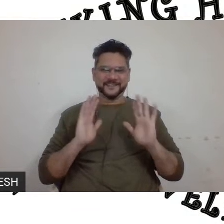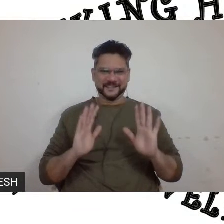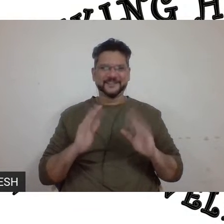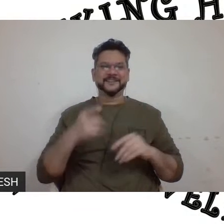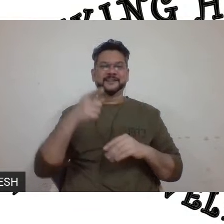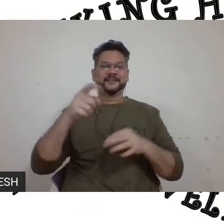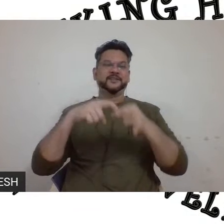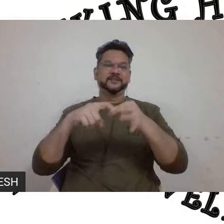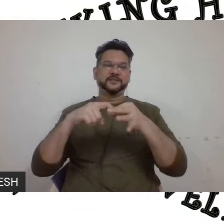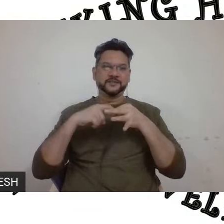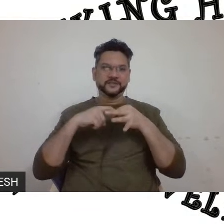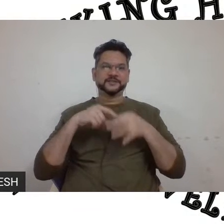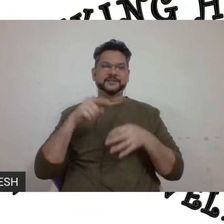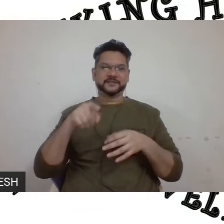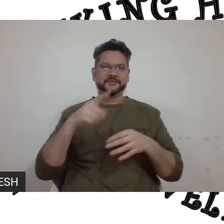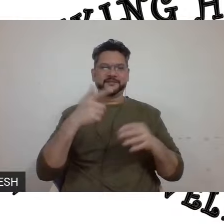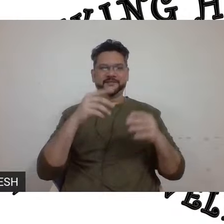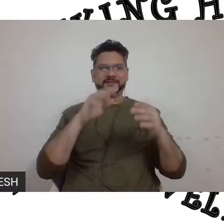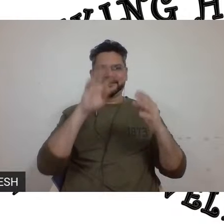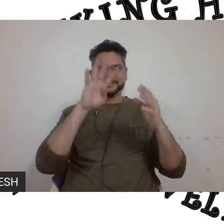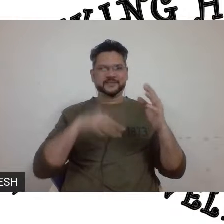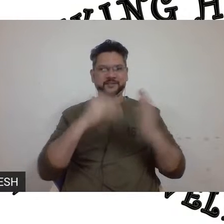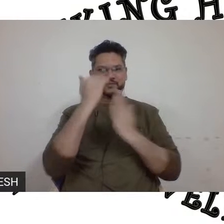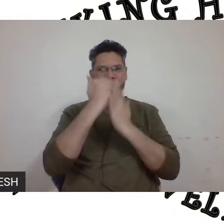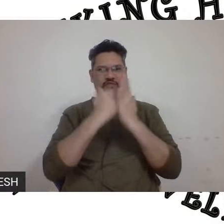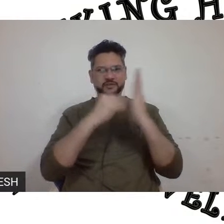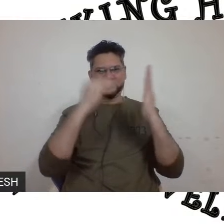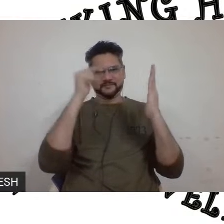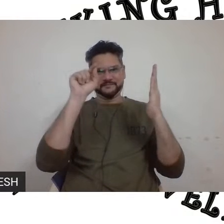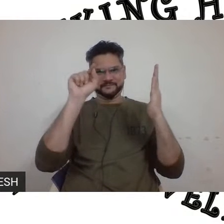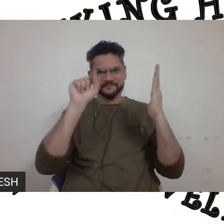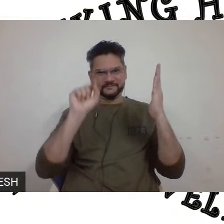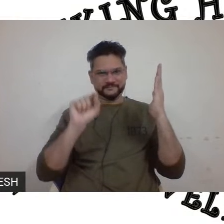minute to minute, there was a little.